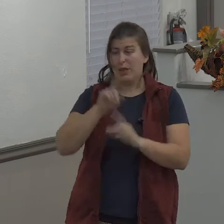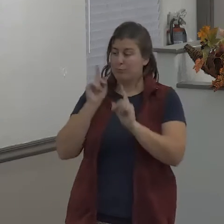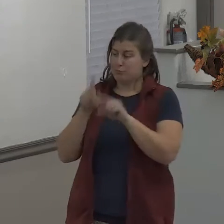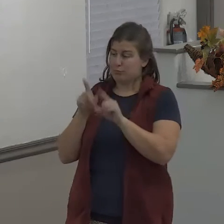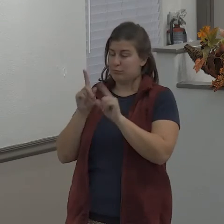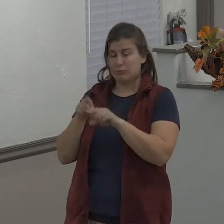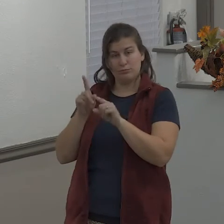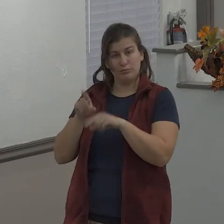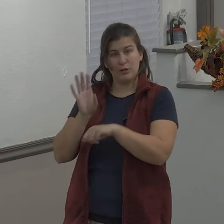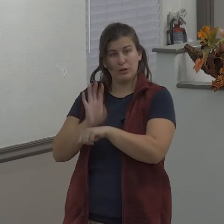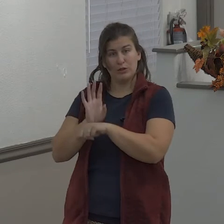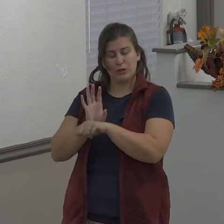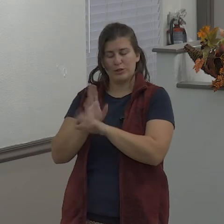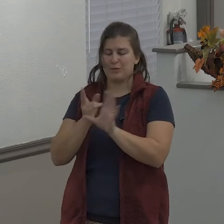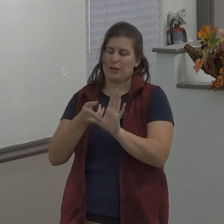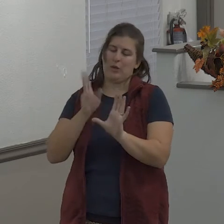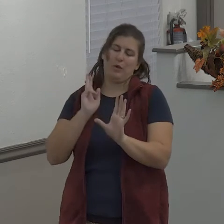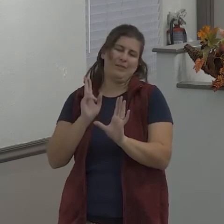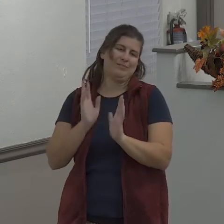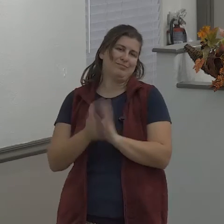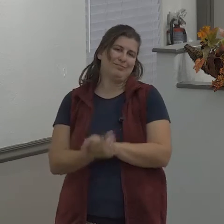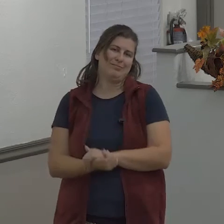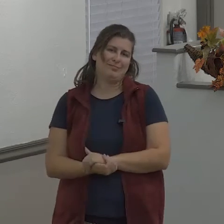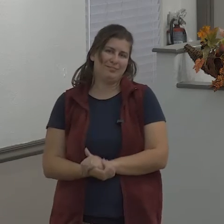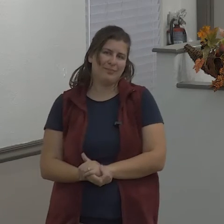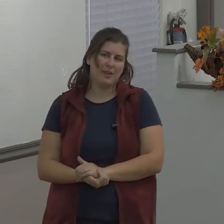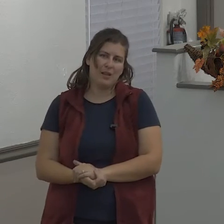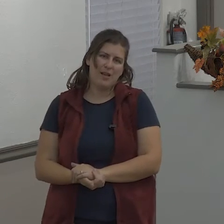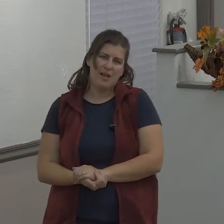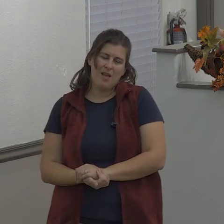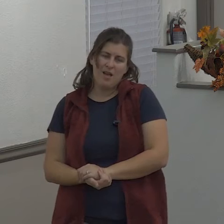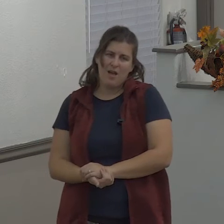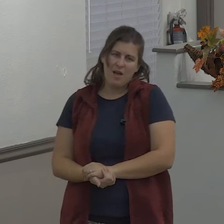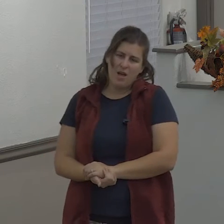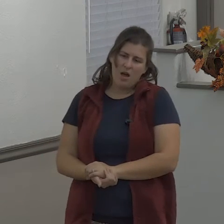They quit assembling themselves together.